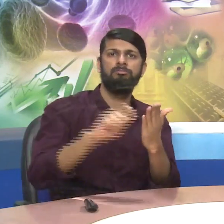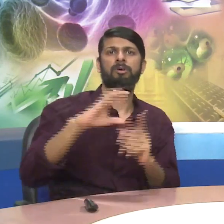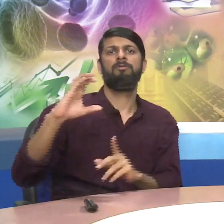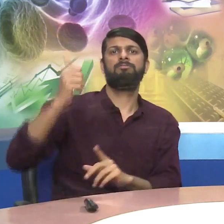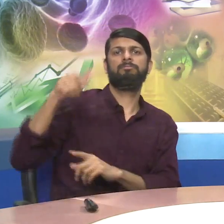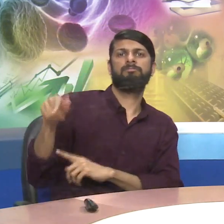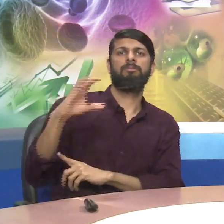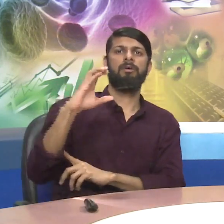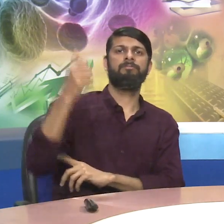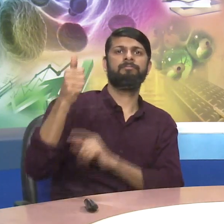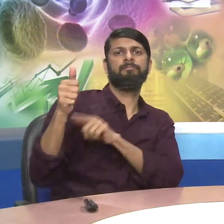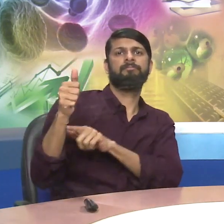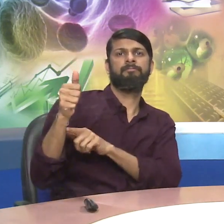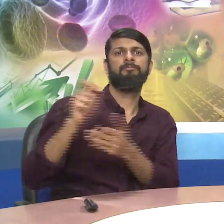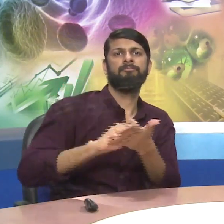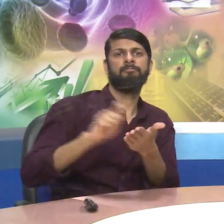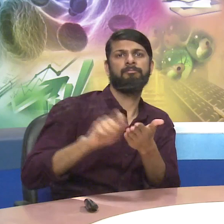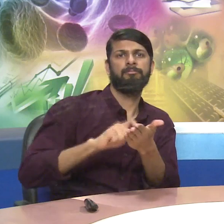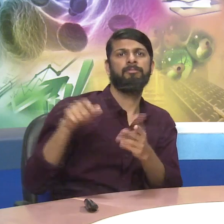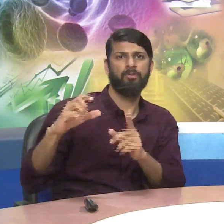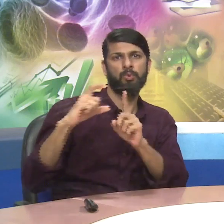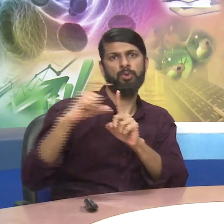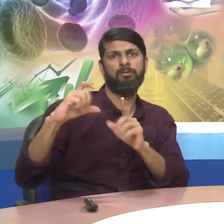chairman of the drafting committee.